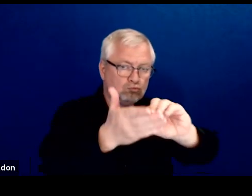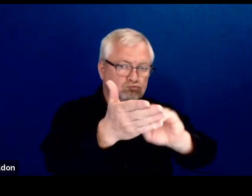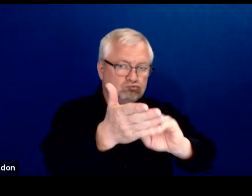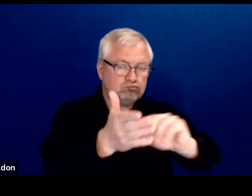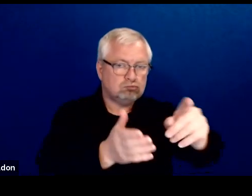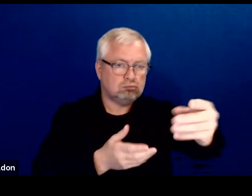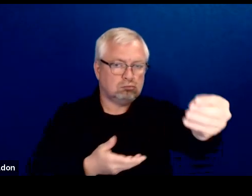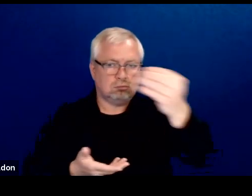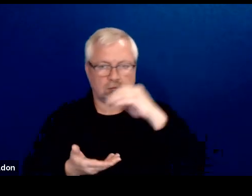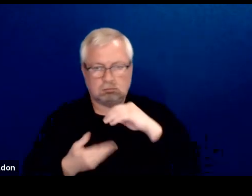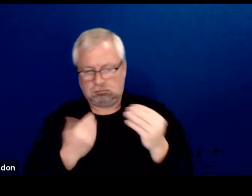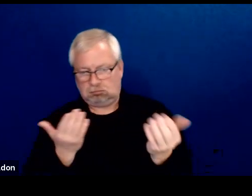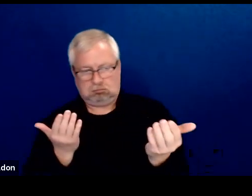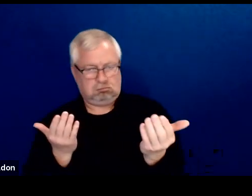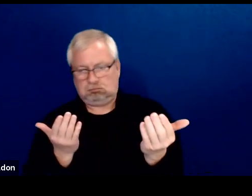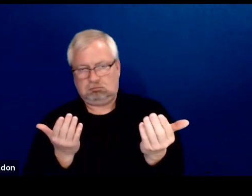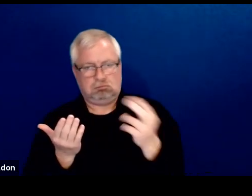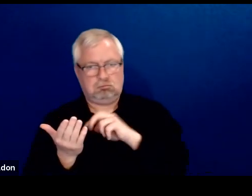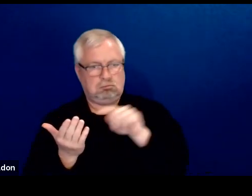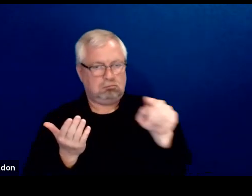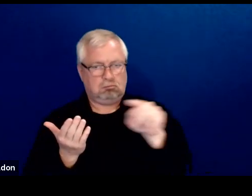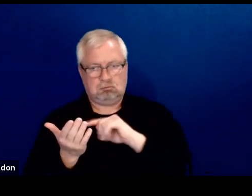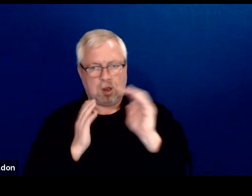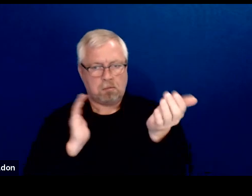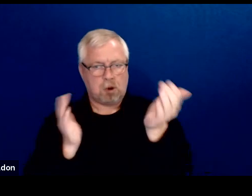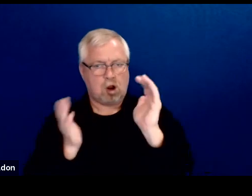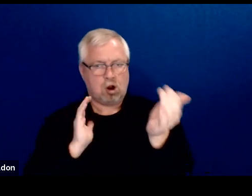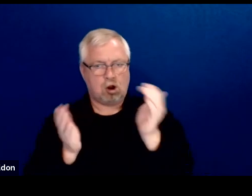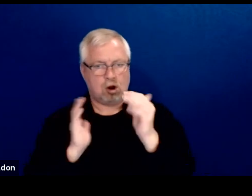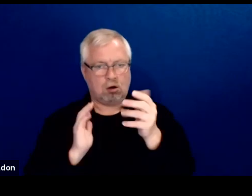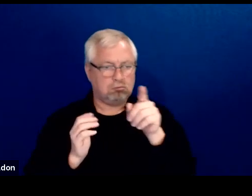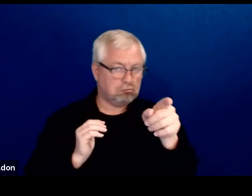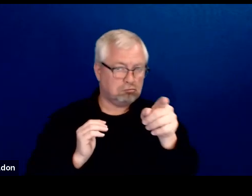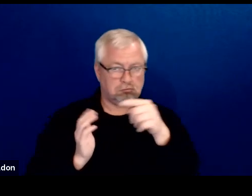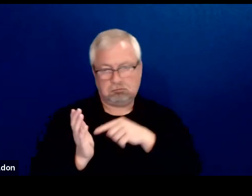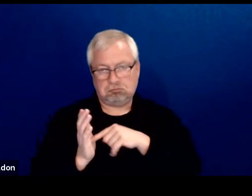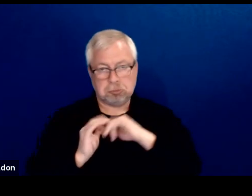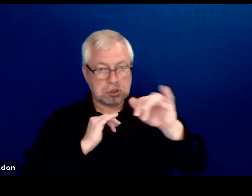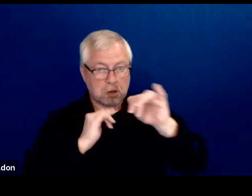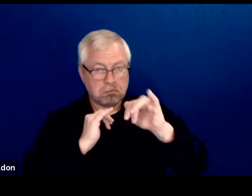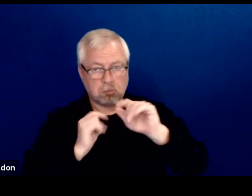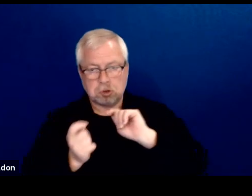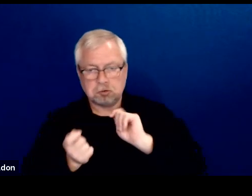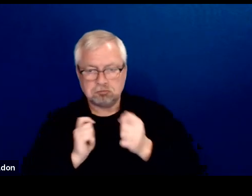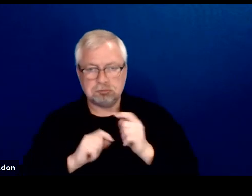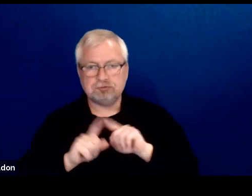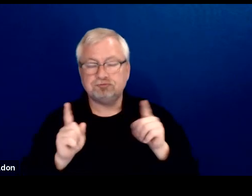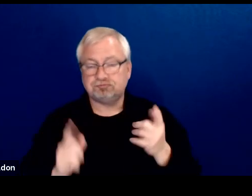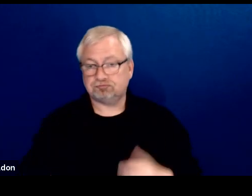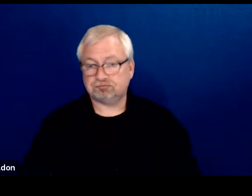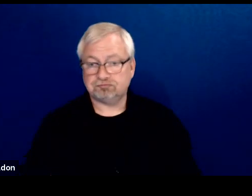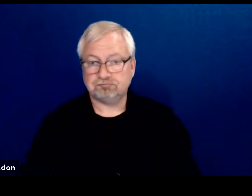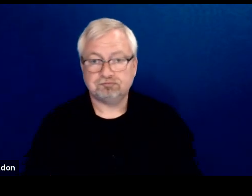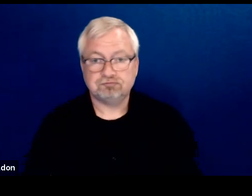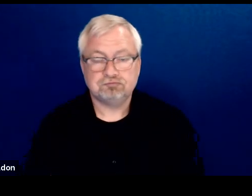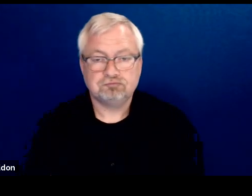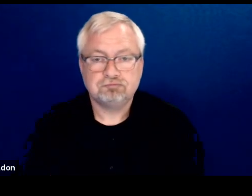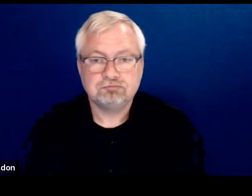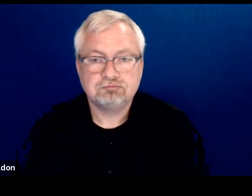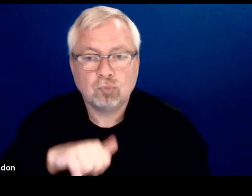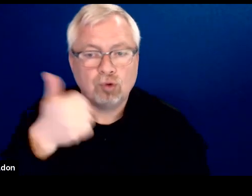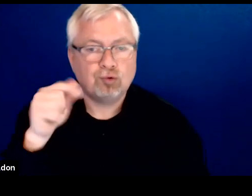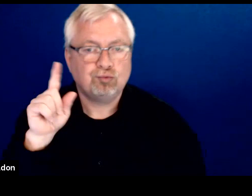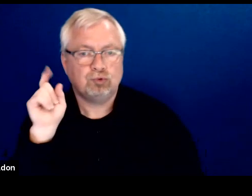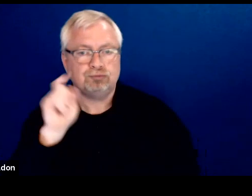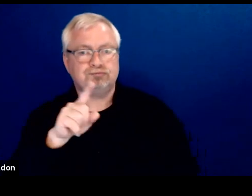same and what's different about some of these assumptions. Can you talk to us about indoor versus outdoor transmission as the weather gets nicer, people are wanting to be outside?